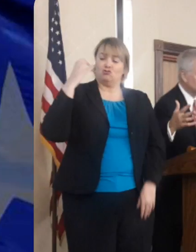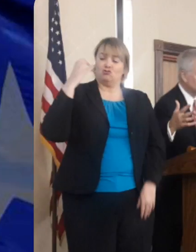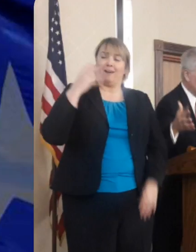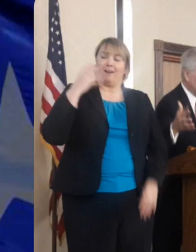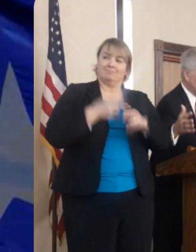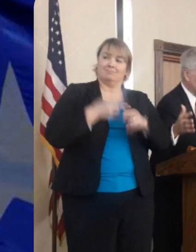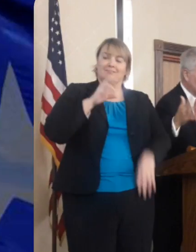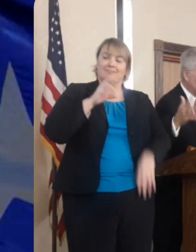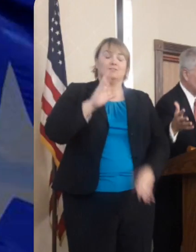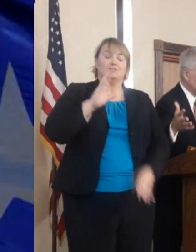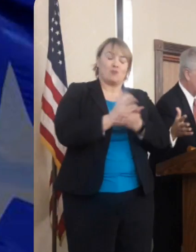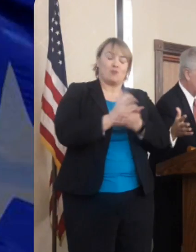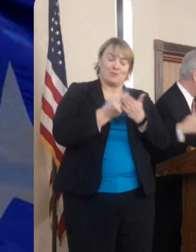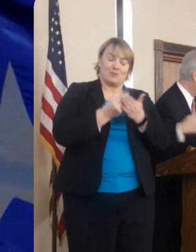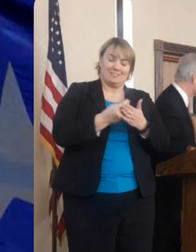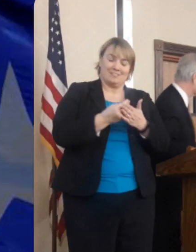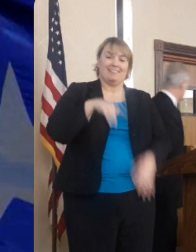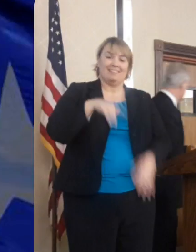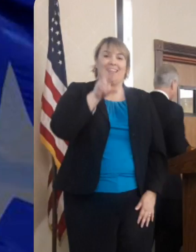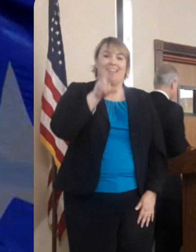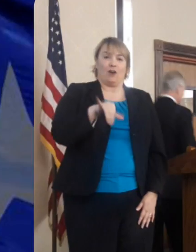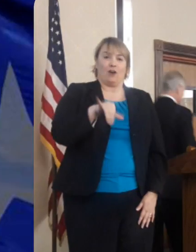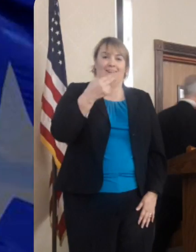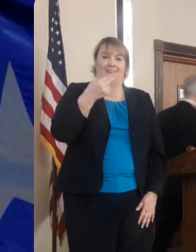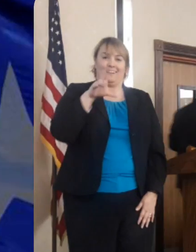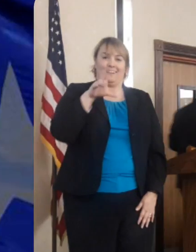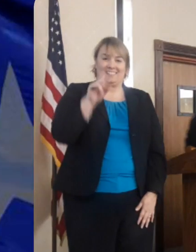Treasurer, RPT Chair.